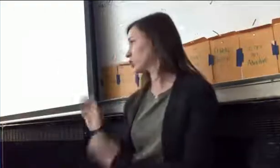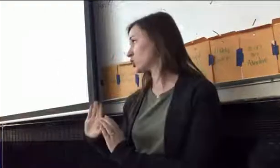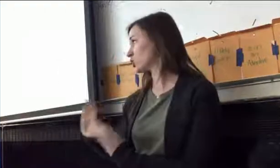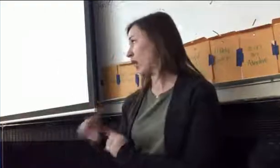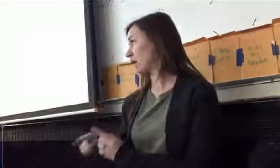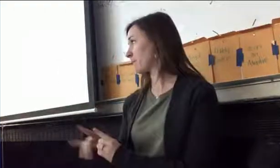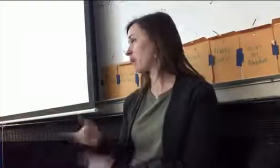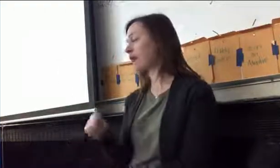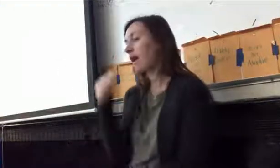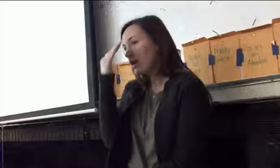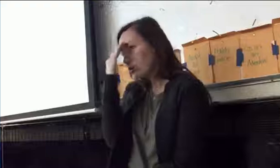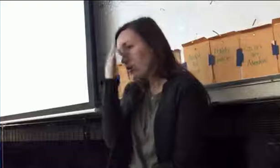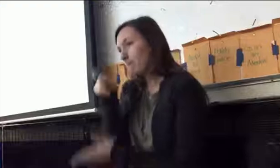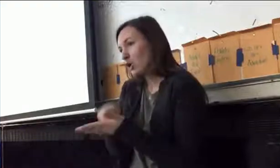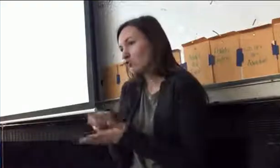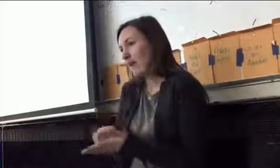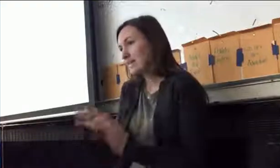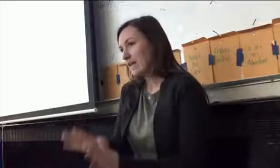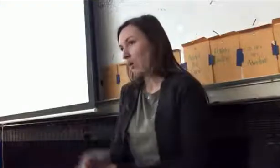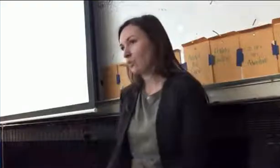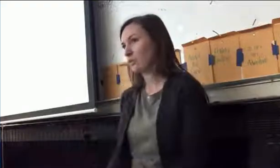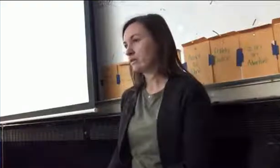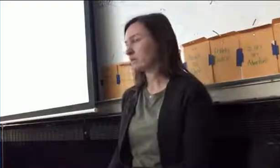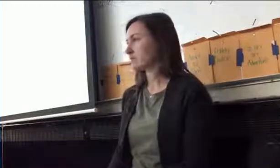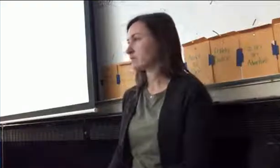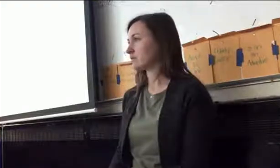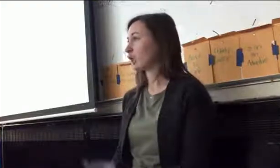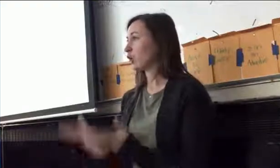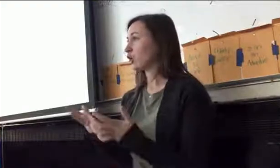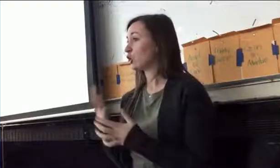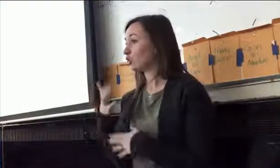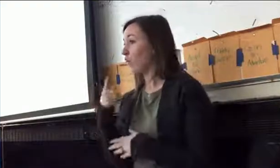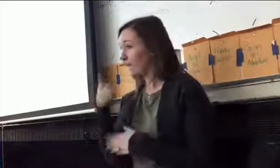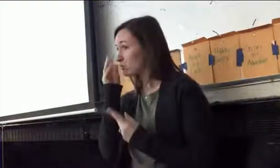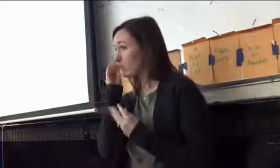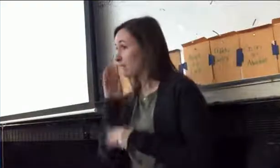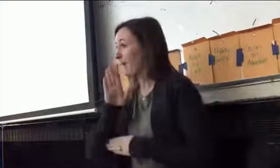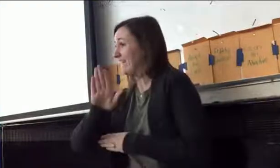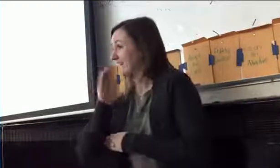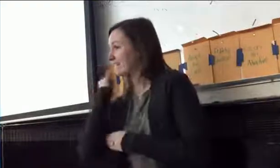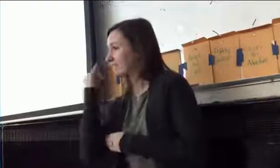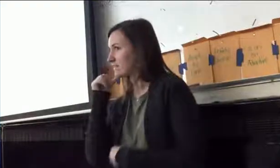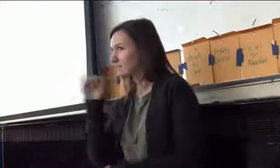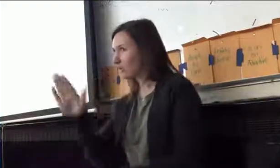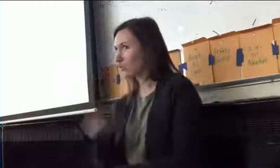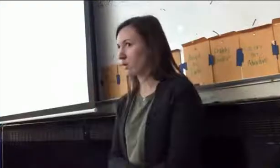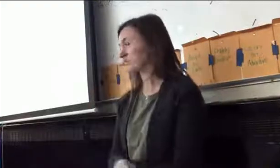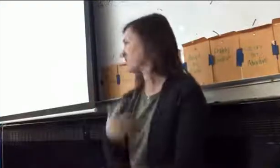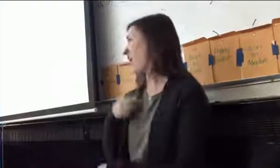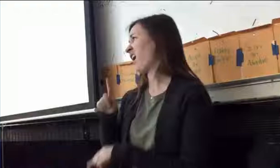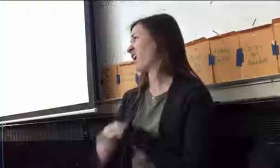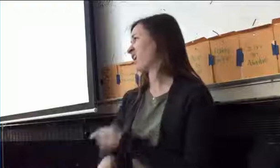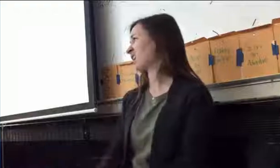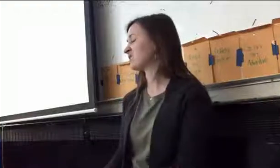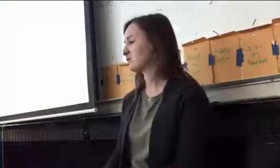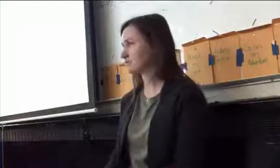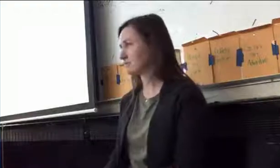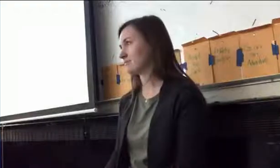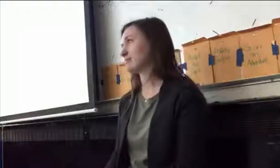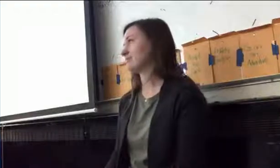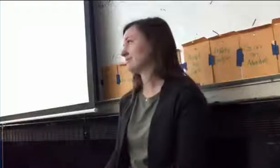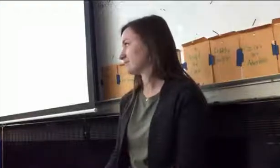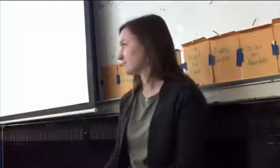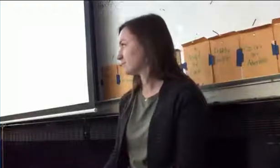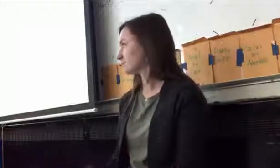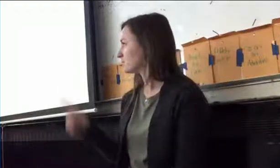I know, but write it down. You want him to be able to think of his own ideas too. I still just say that. A sink?